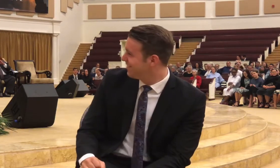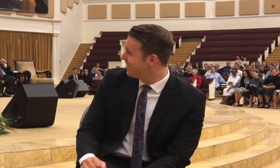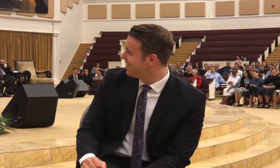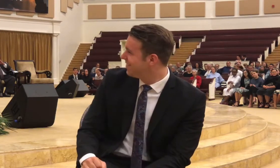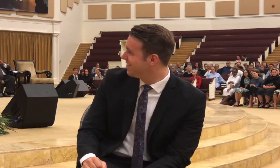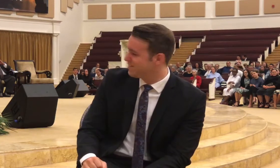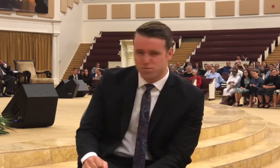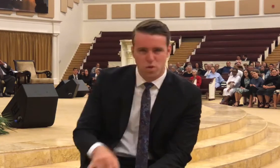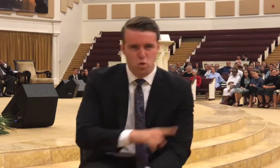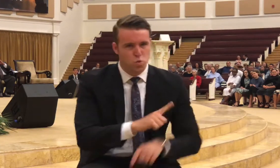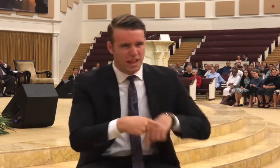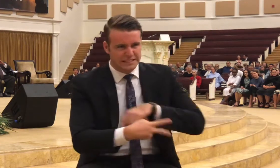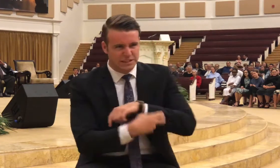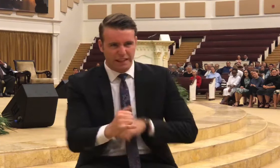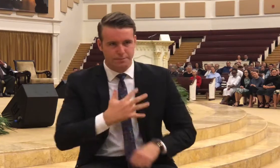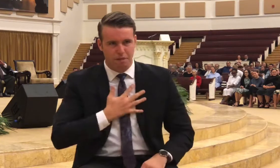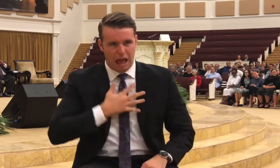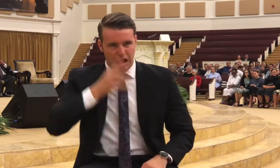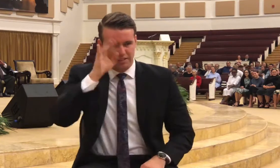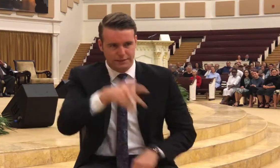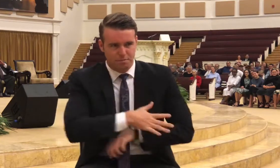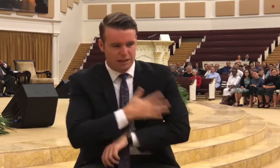You can't take that lick, that's my lick.